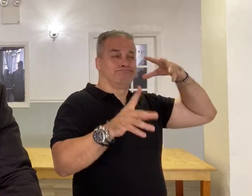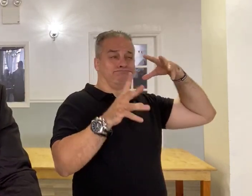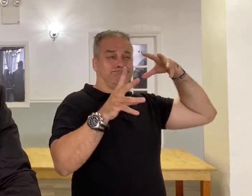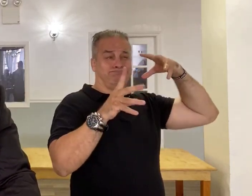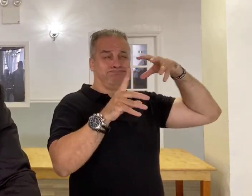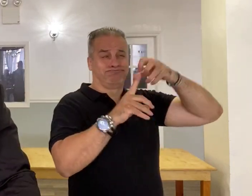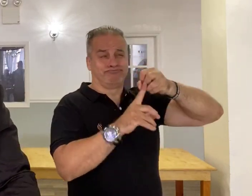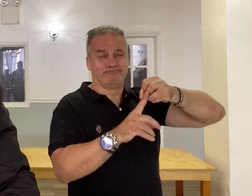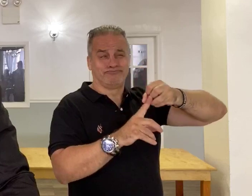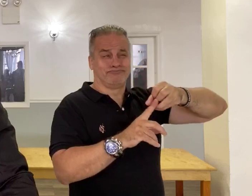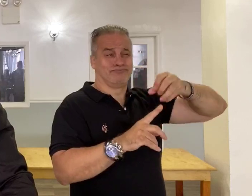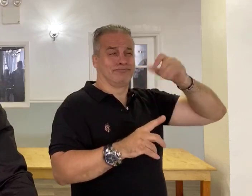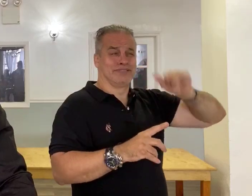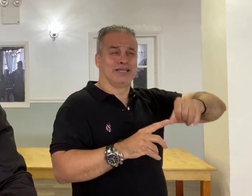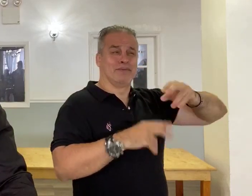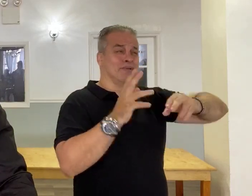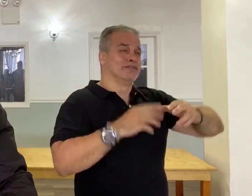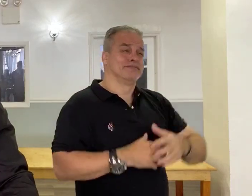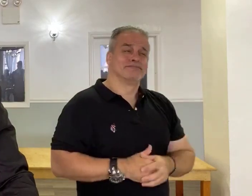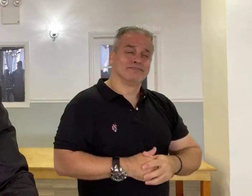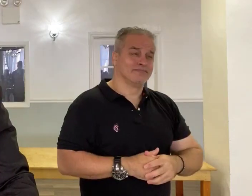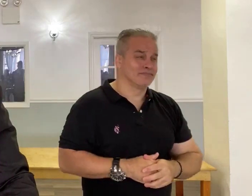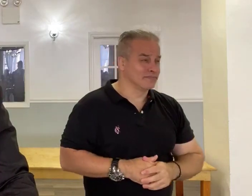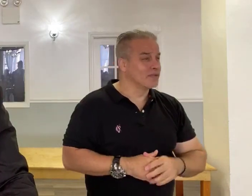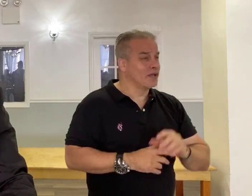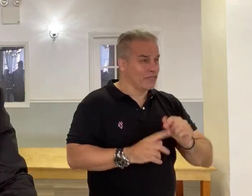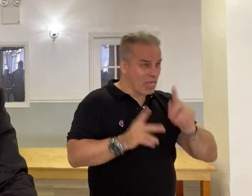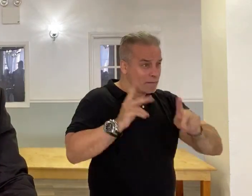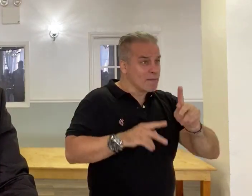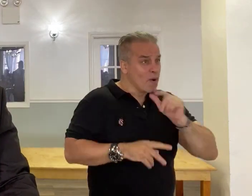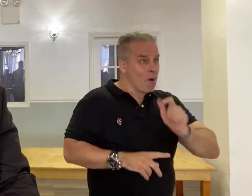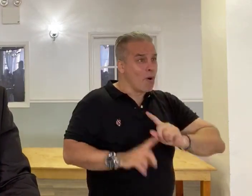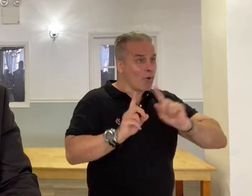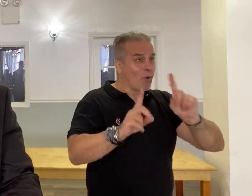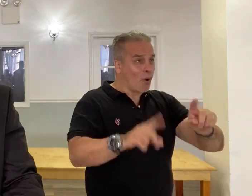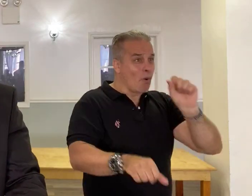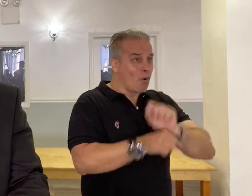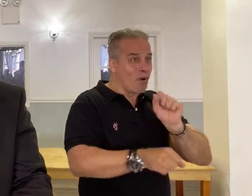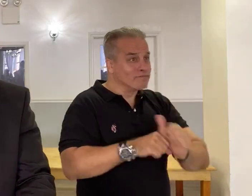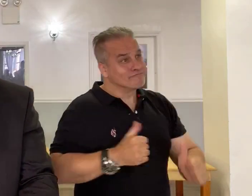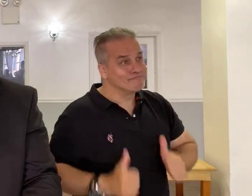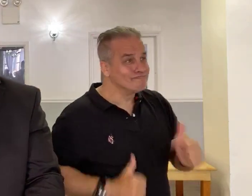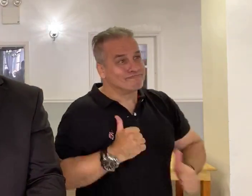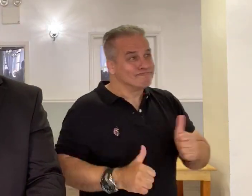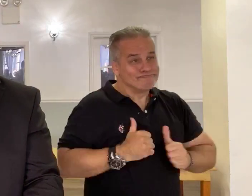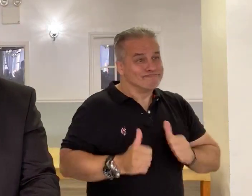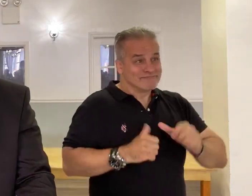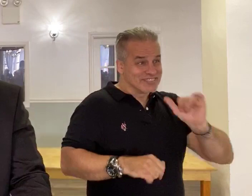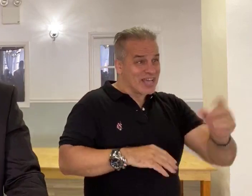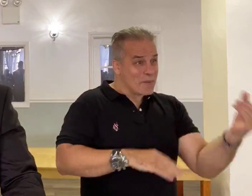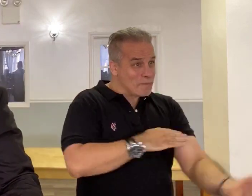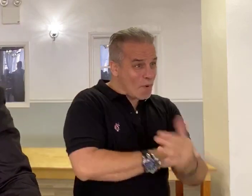I'm sure, would have liked to have had a little more time with their families.